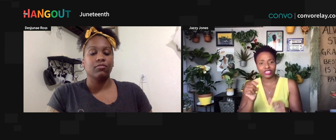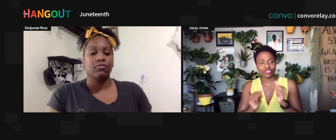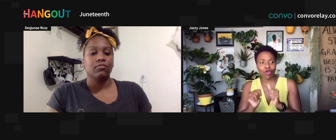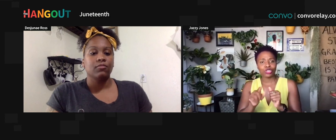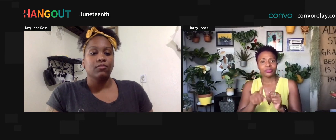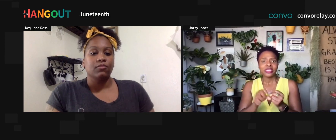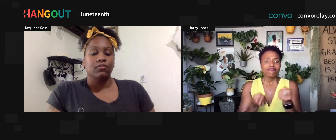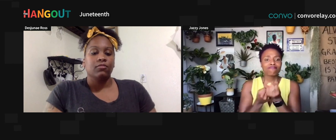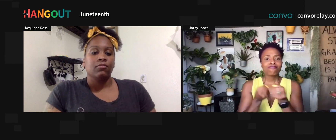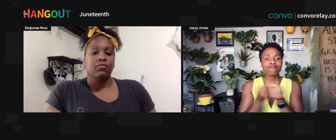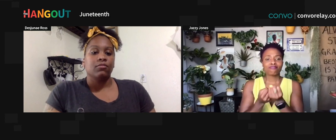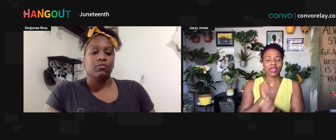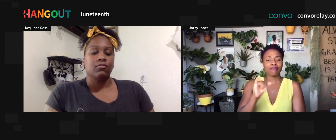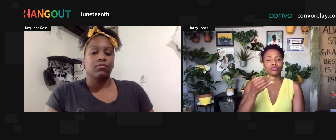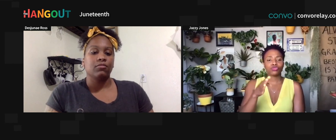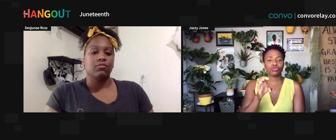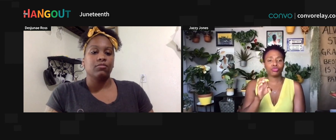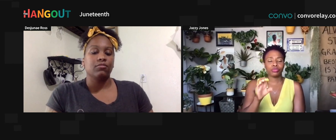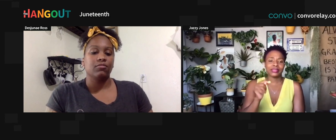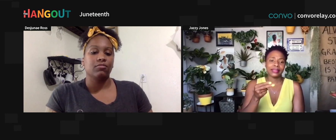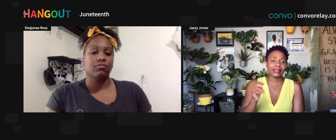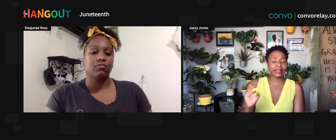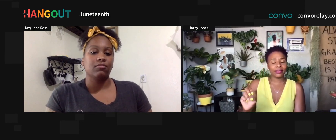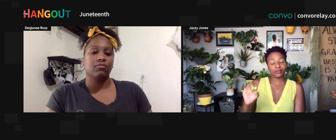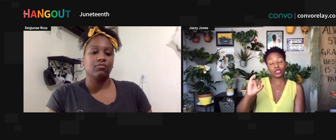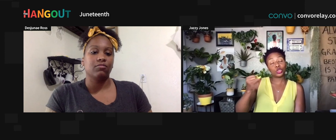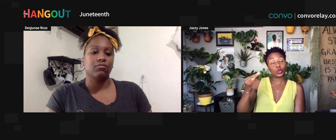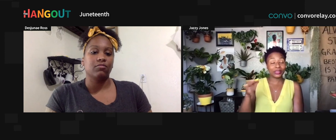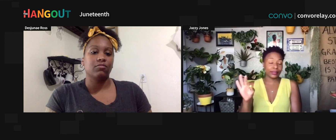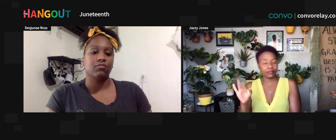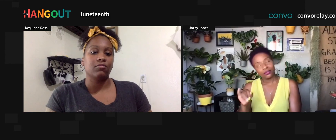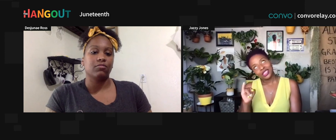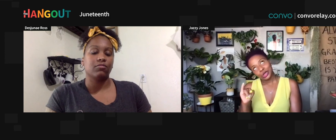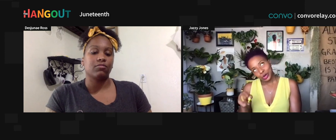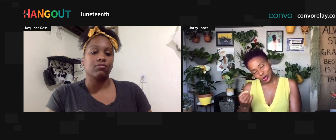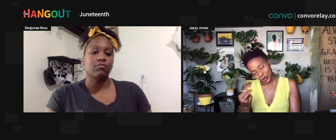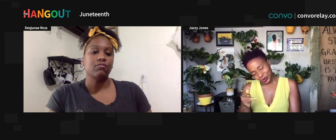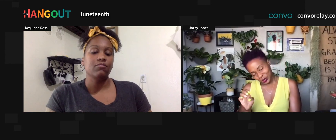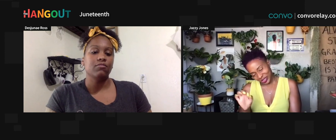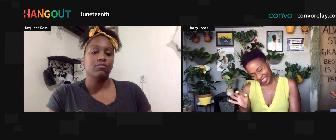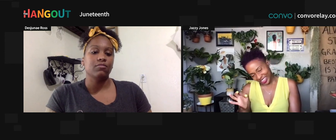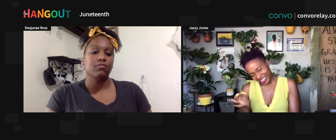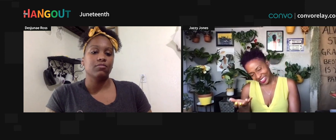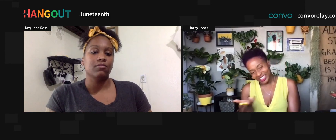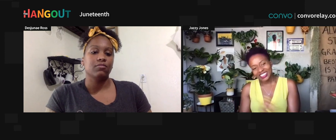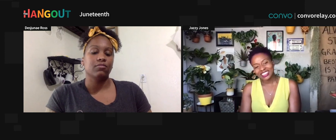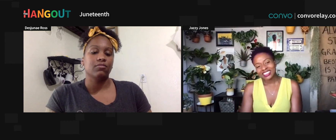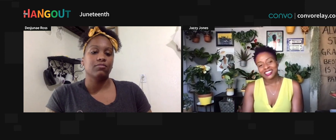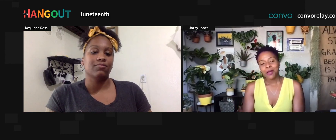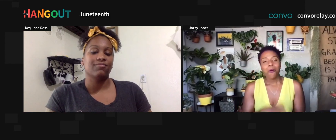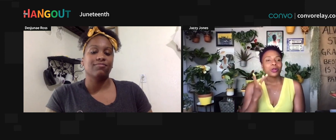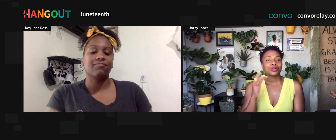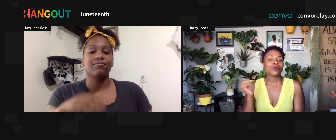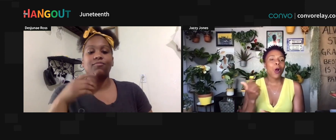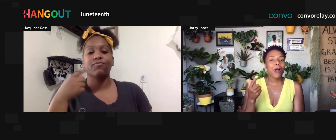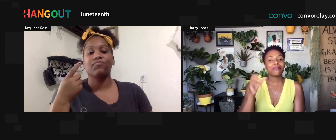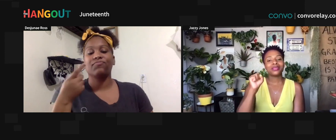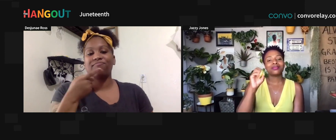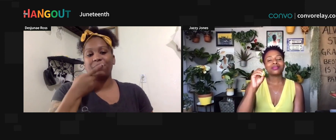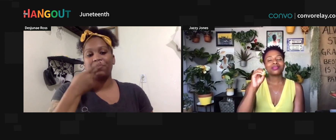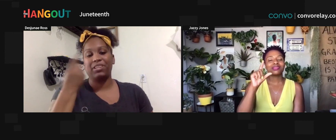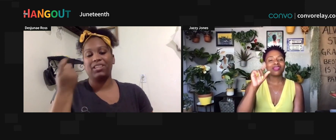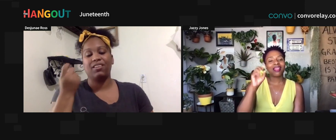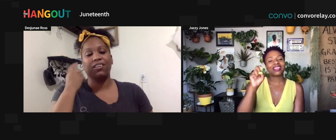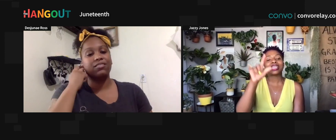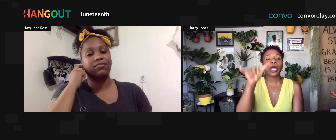conversation. We want to thank everyone who's been watching this program to talk about Juneteenth. It's a handful to